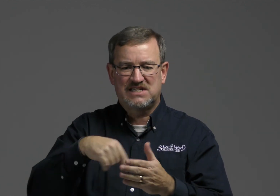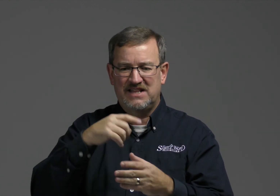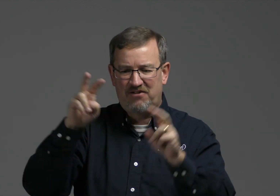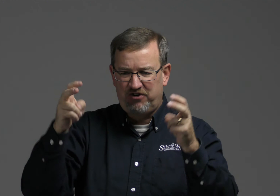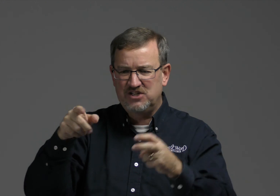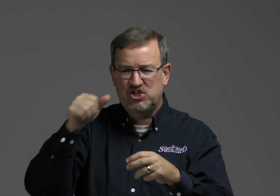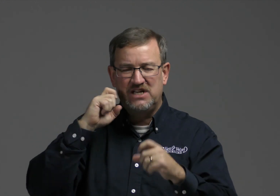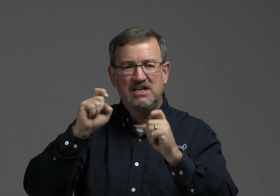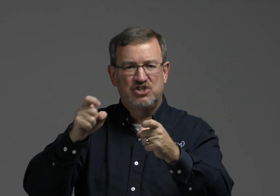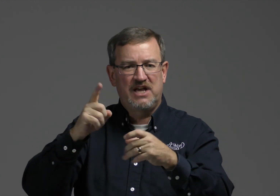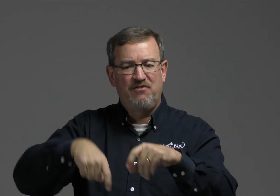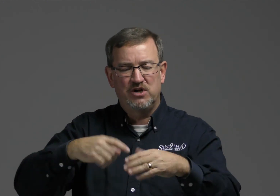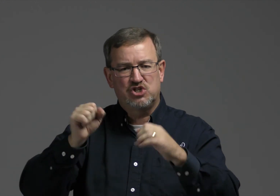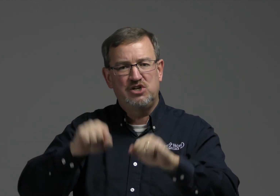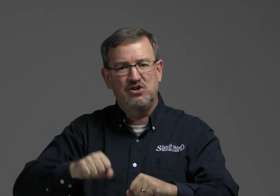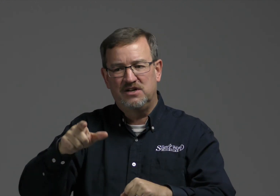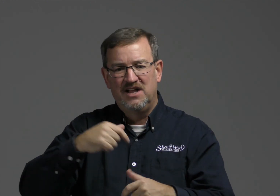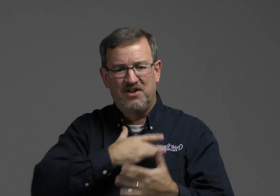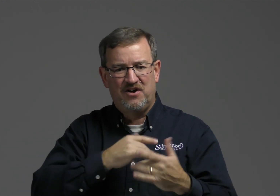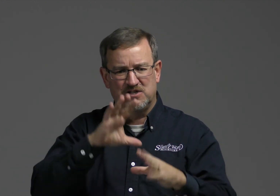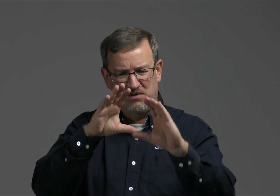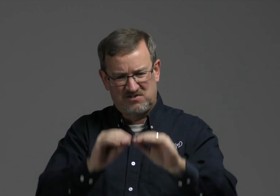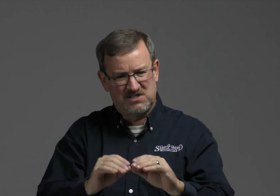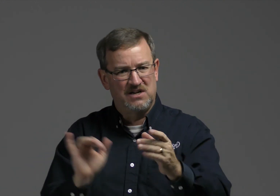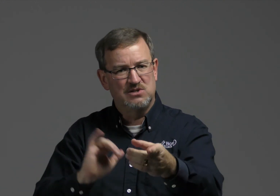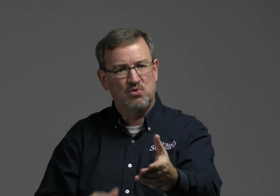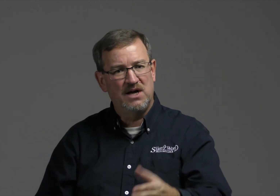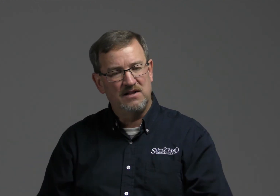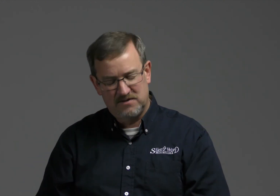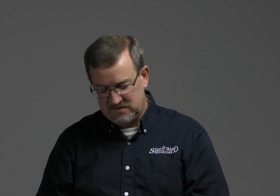said that phrase, she gave what she could, their hearts must have sunk as well.